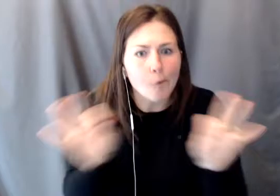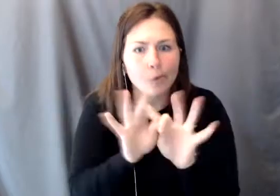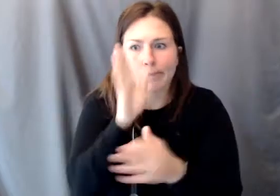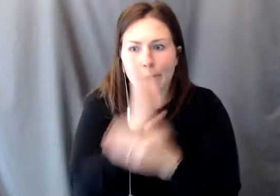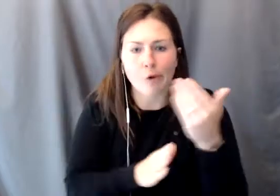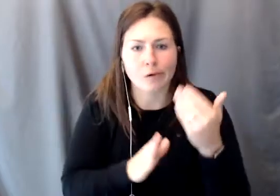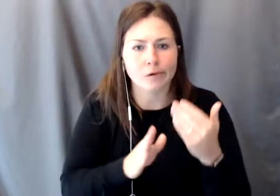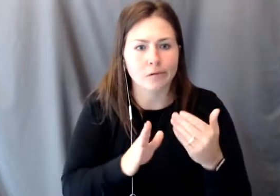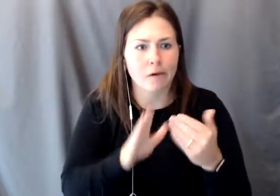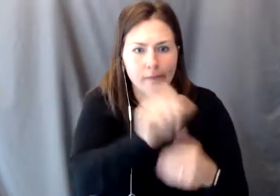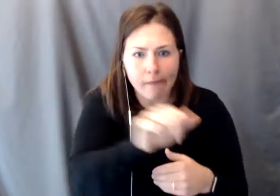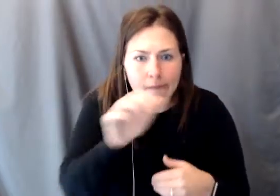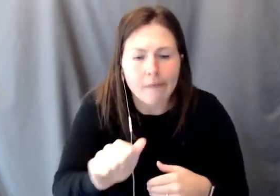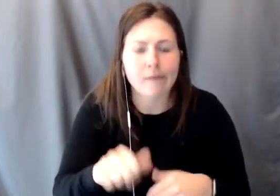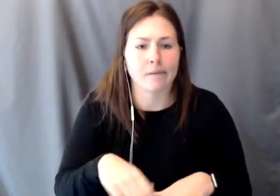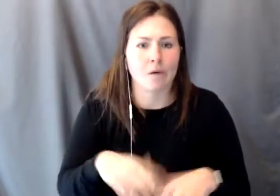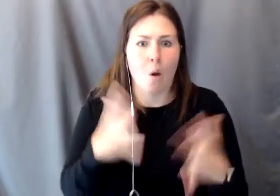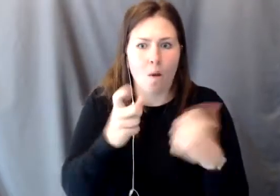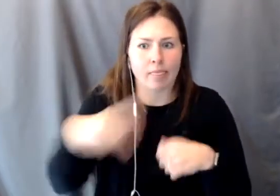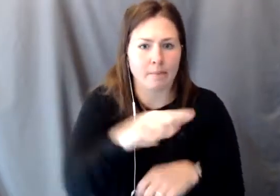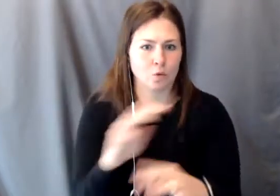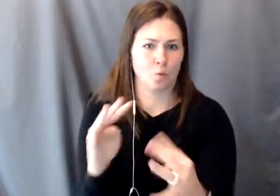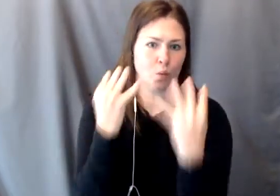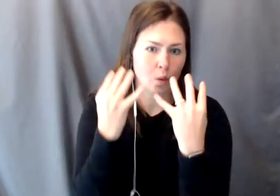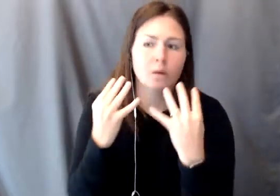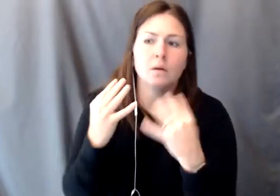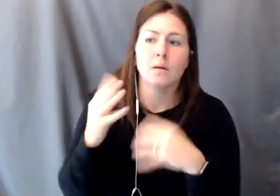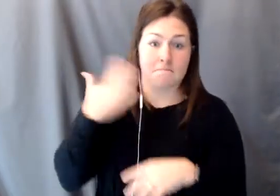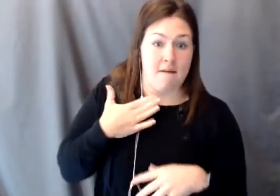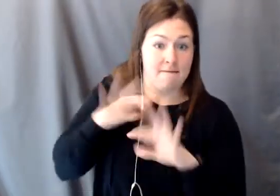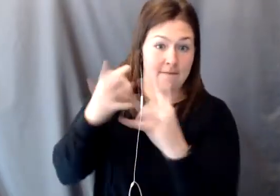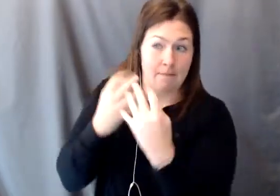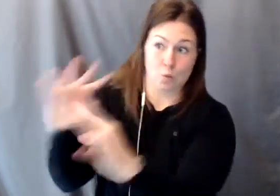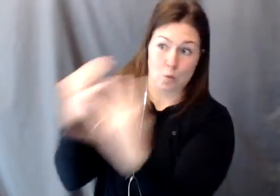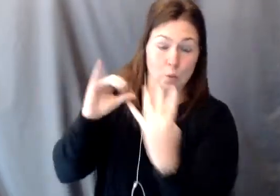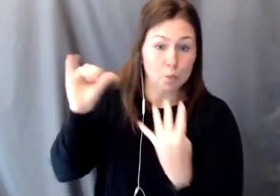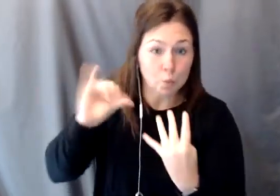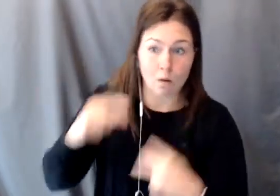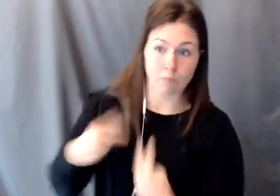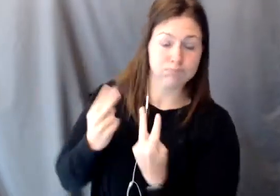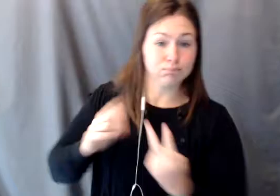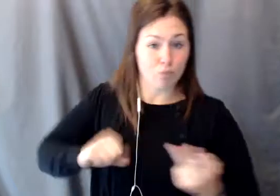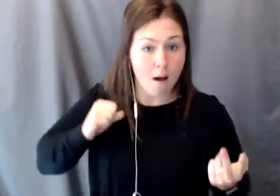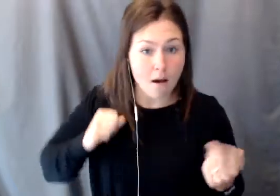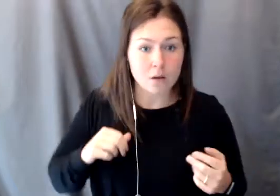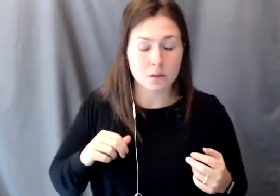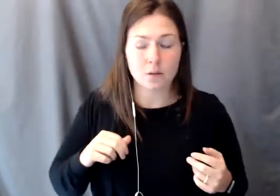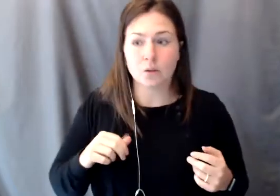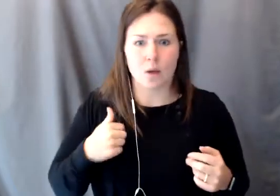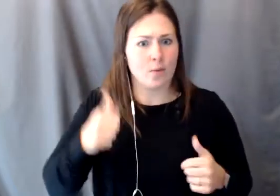list of things to bring for the party and I would get the bag of potato chips, I was highly insulted. I thought, come on,